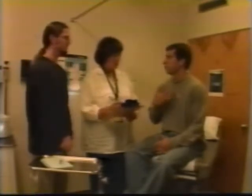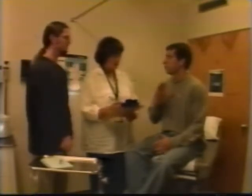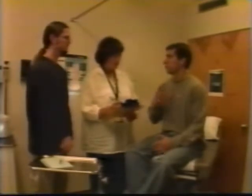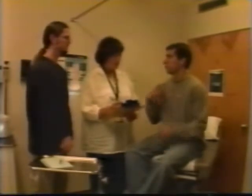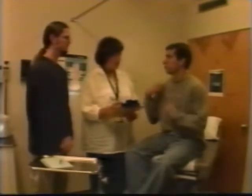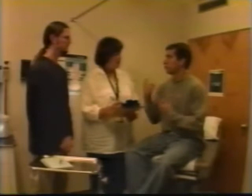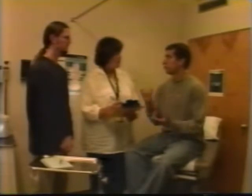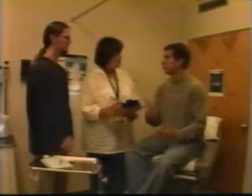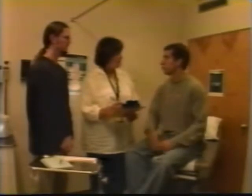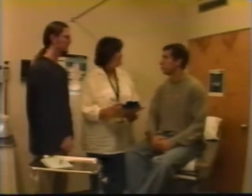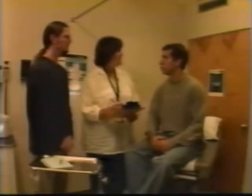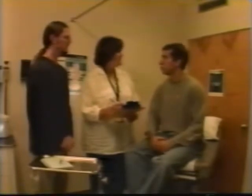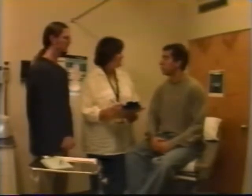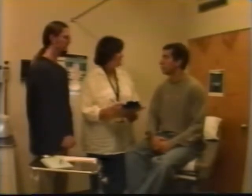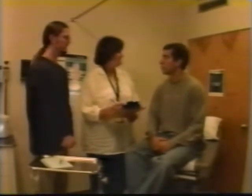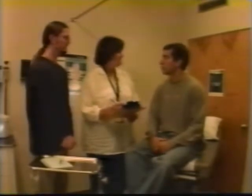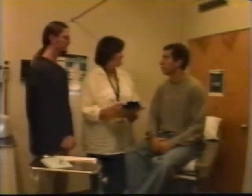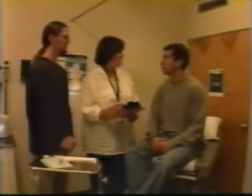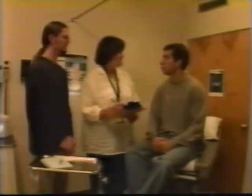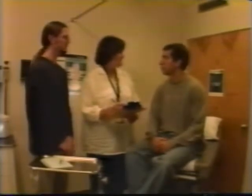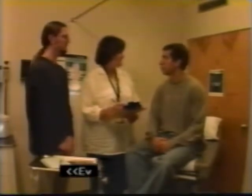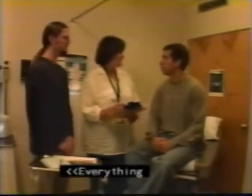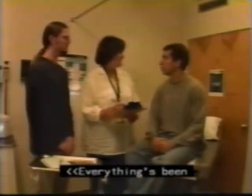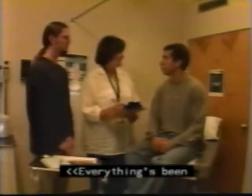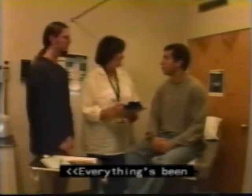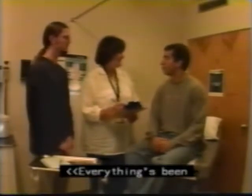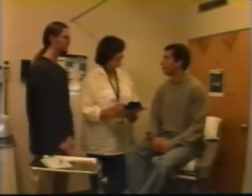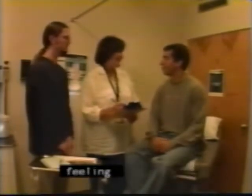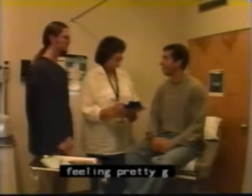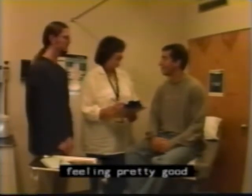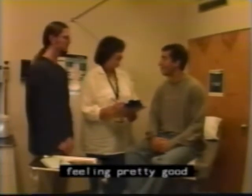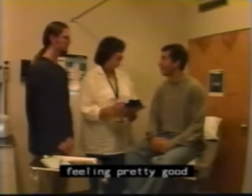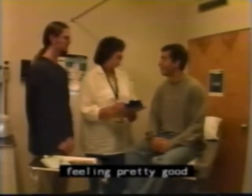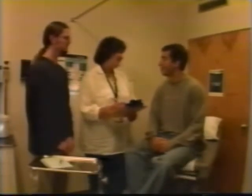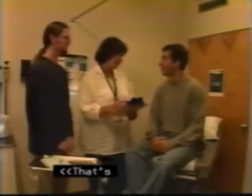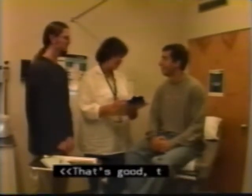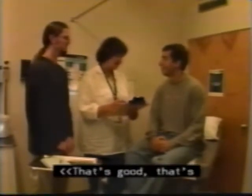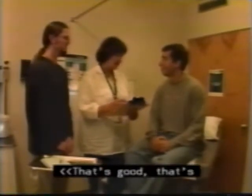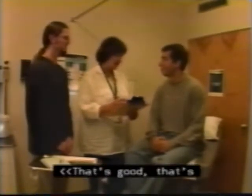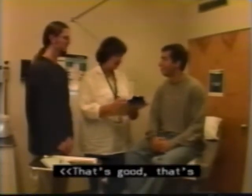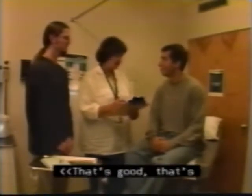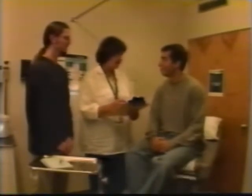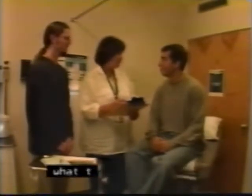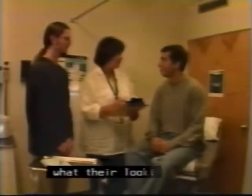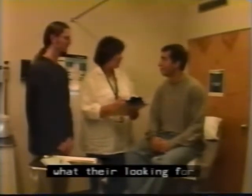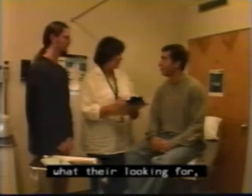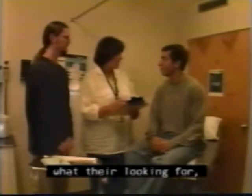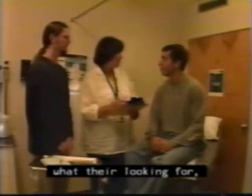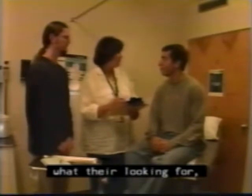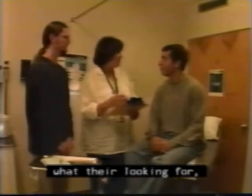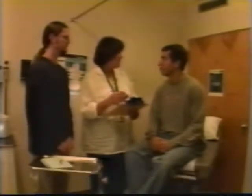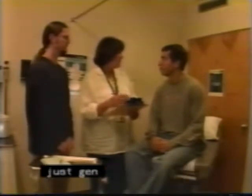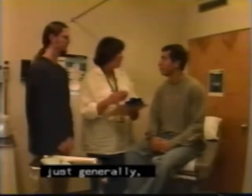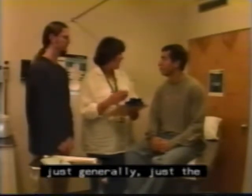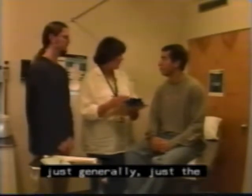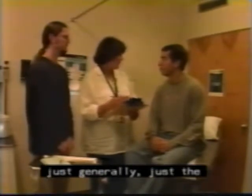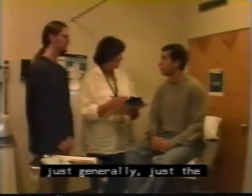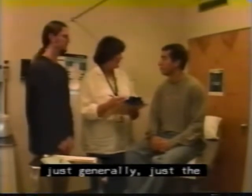Okay. Everything's been feeling pretty good. Because that's what they're looking for, is just the general health.